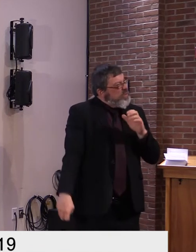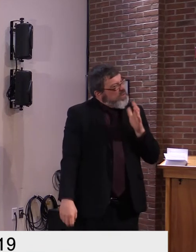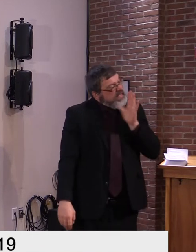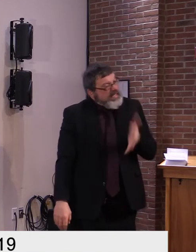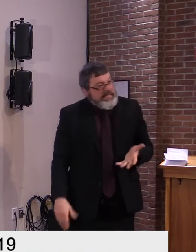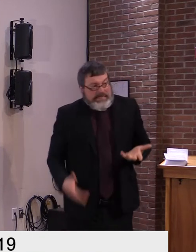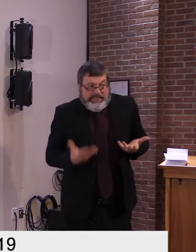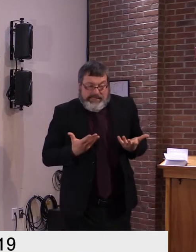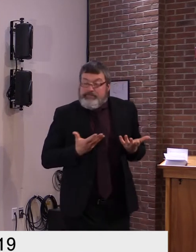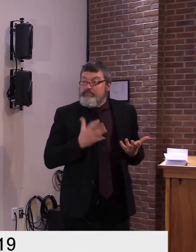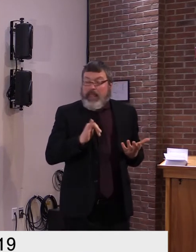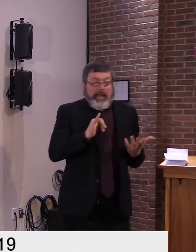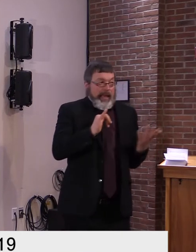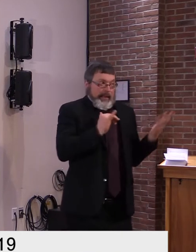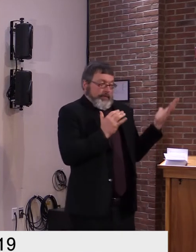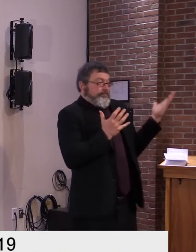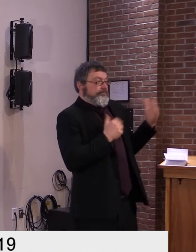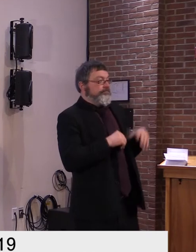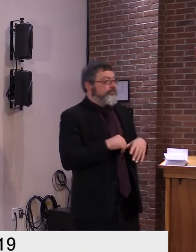Peter, BPR.